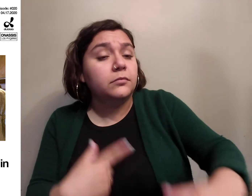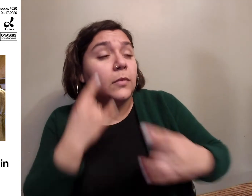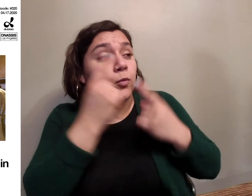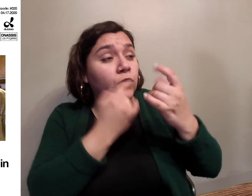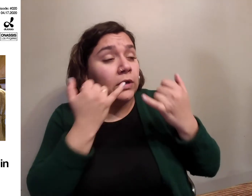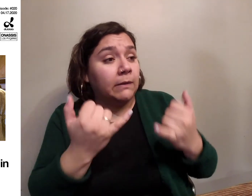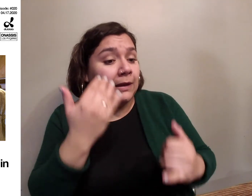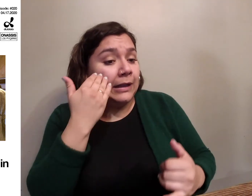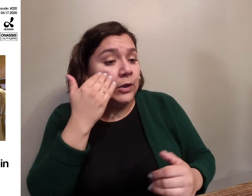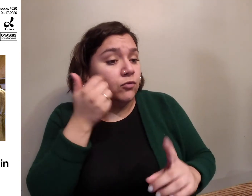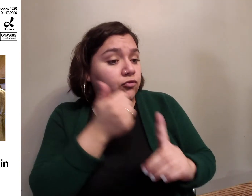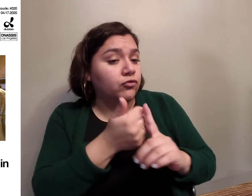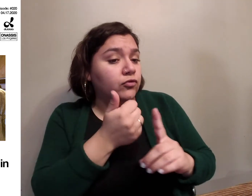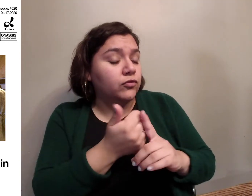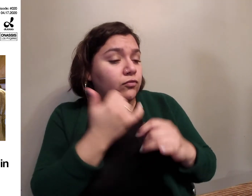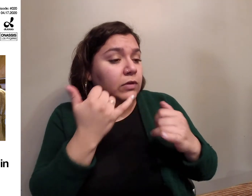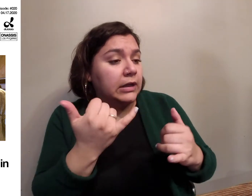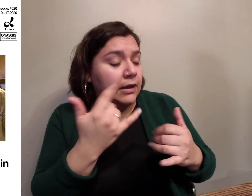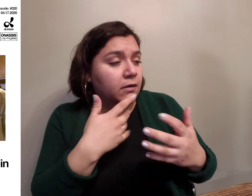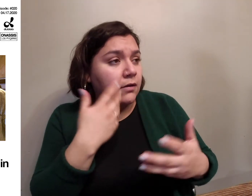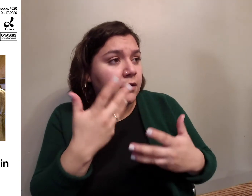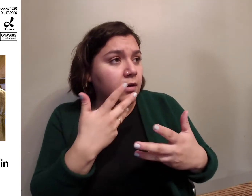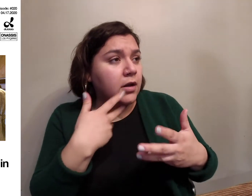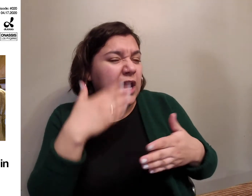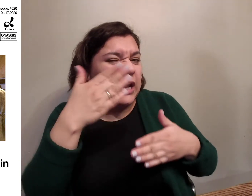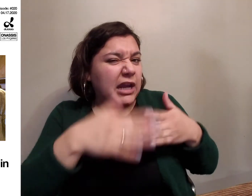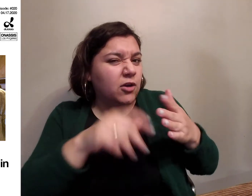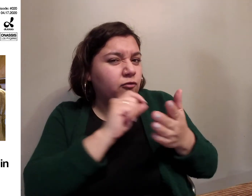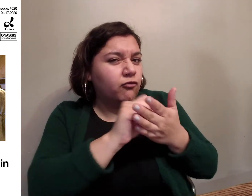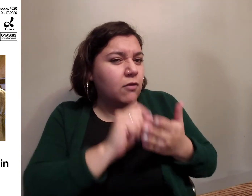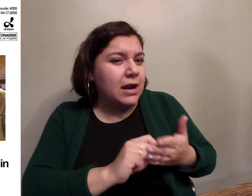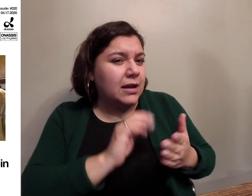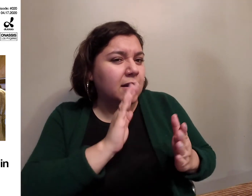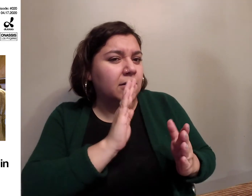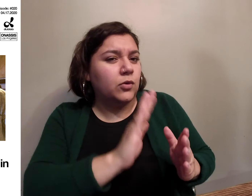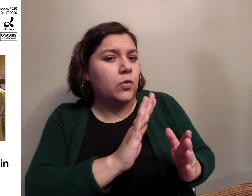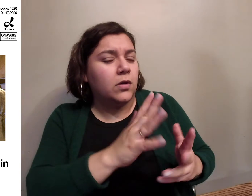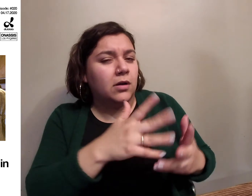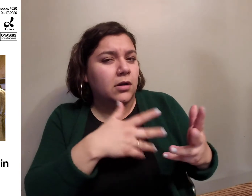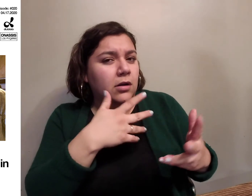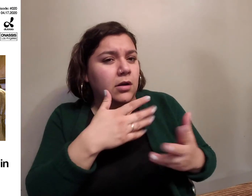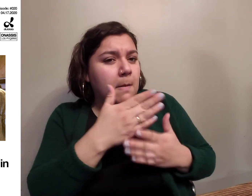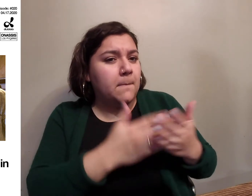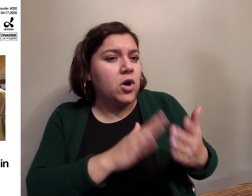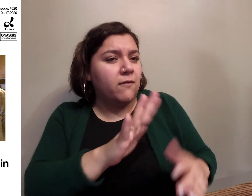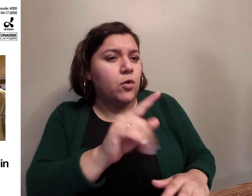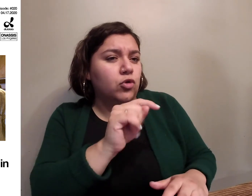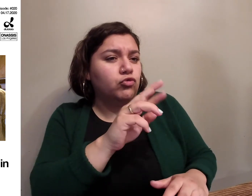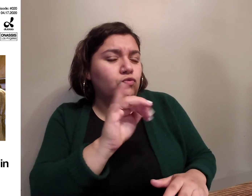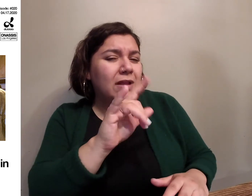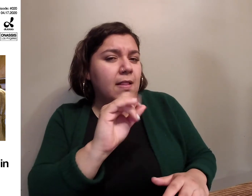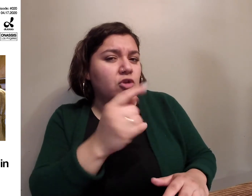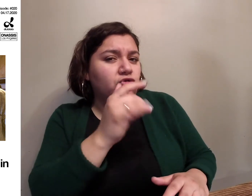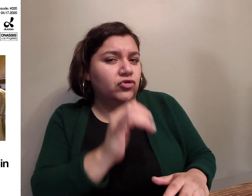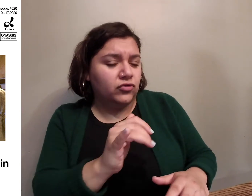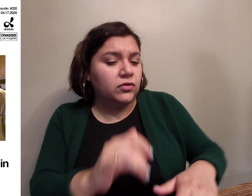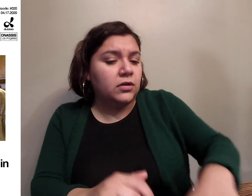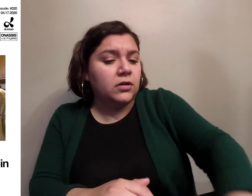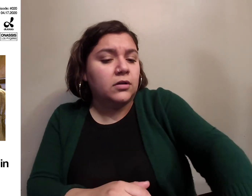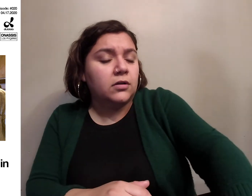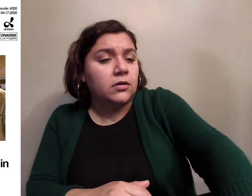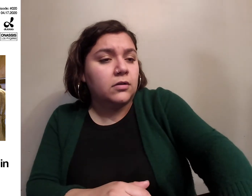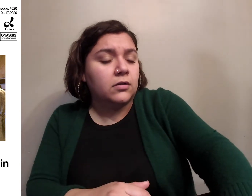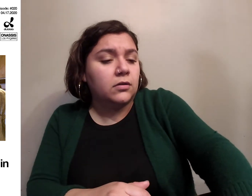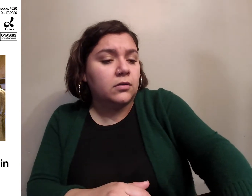at the end of writing the third part of your trilogy, I think called American Hagwon, and